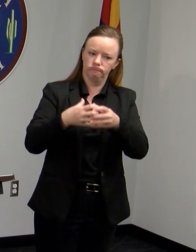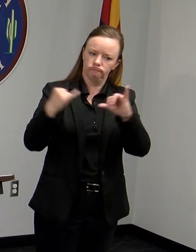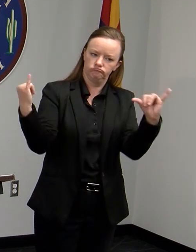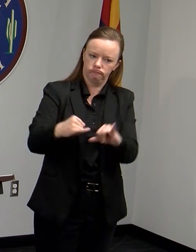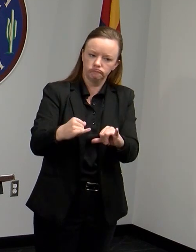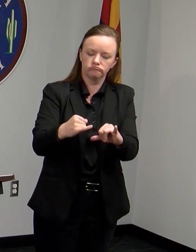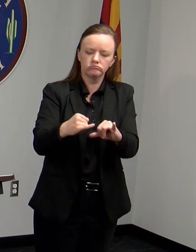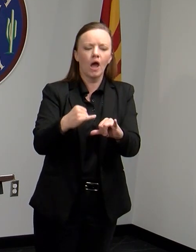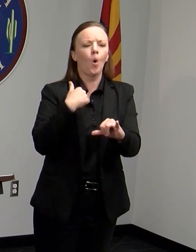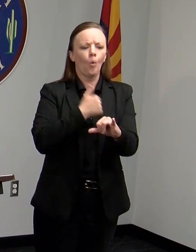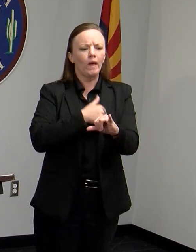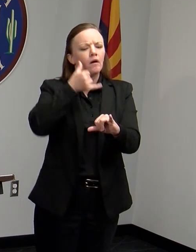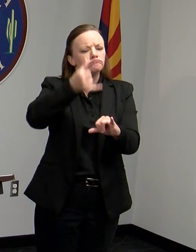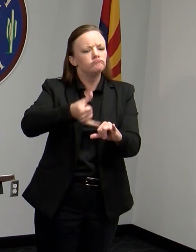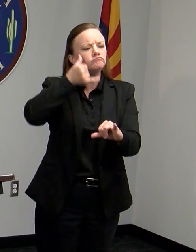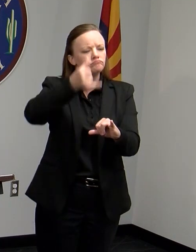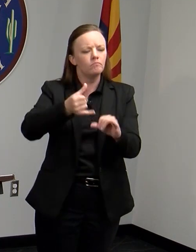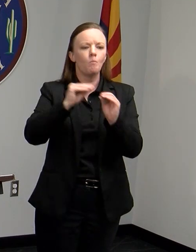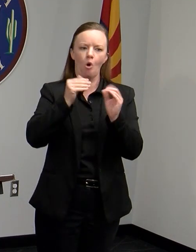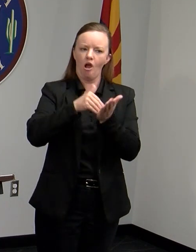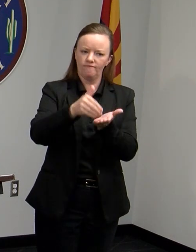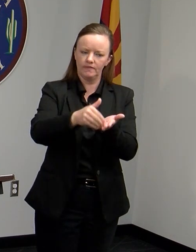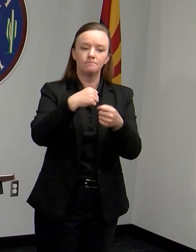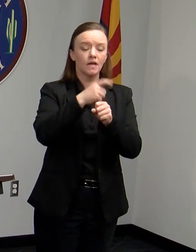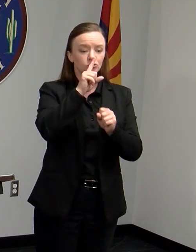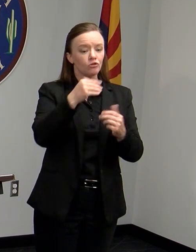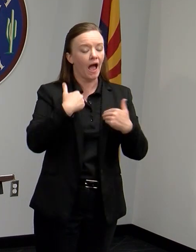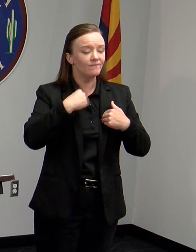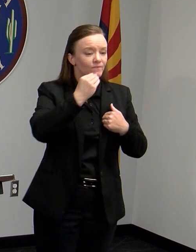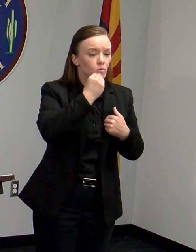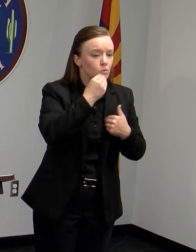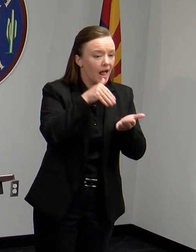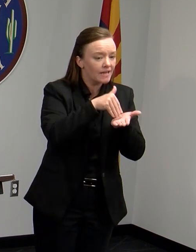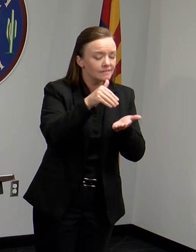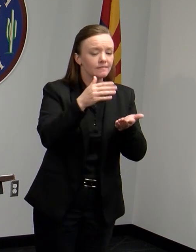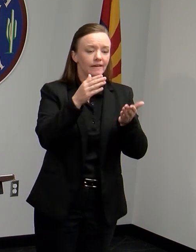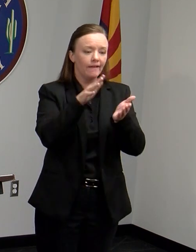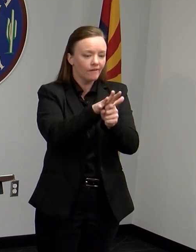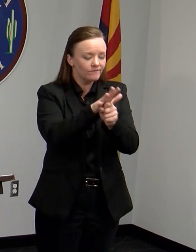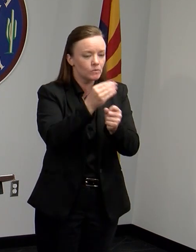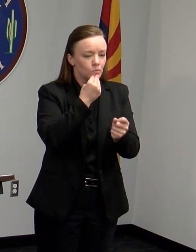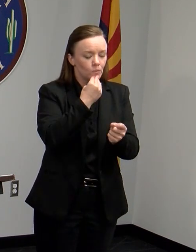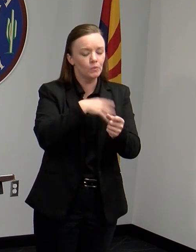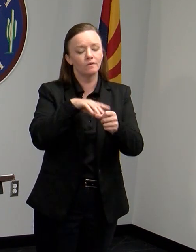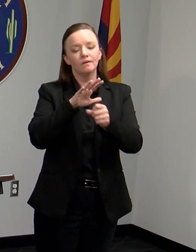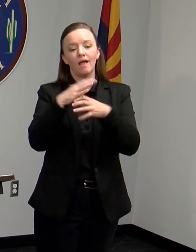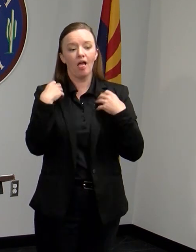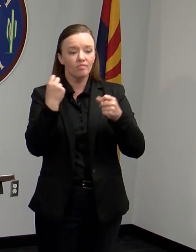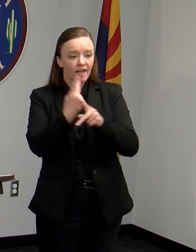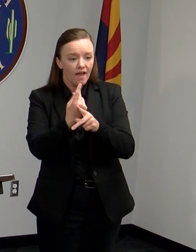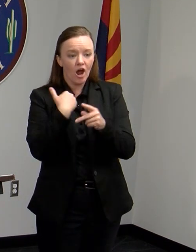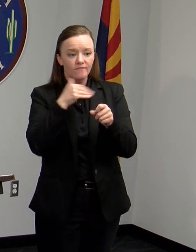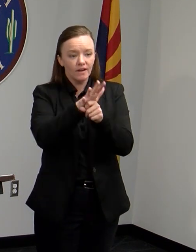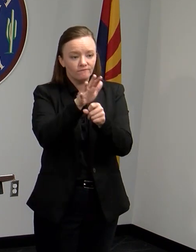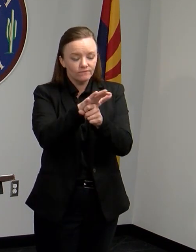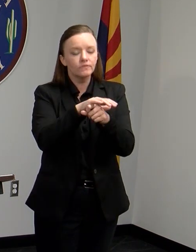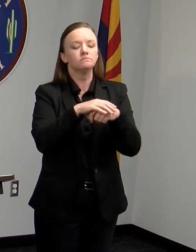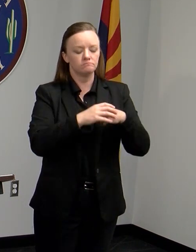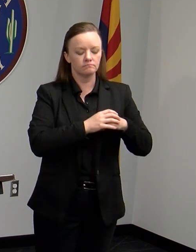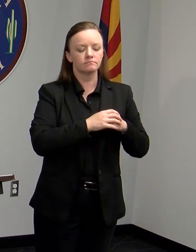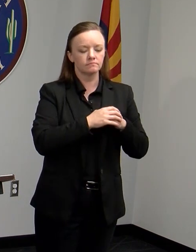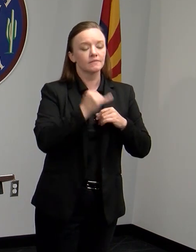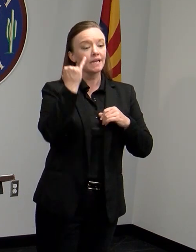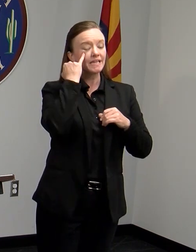access to food and health care. Anyone who develops symptoms is given instructions on how to seek health care